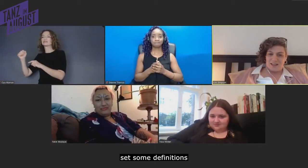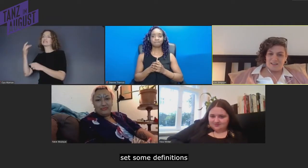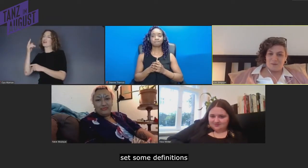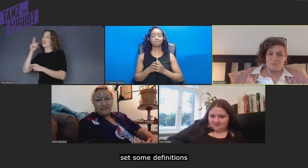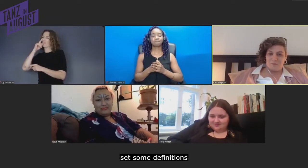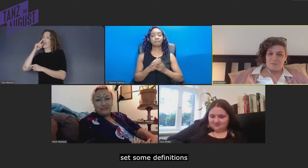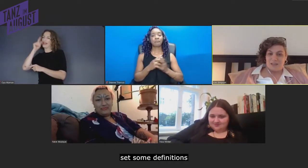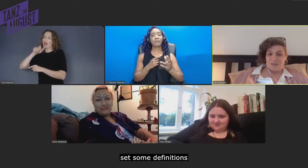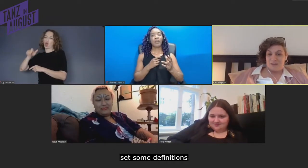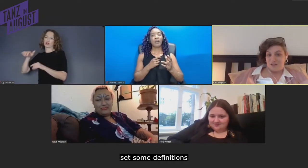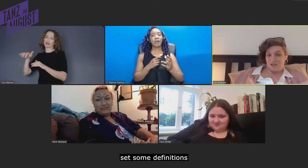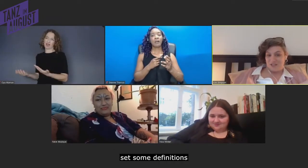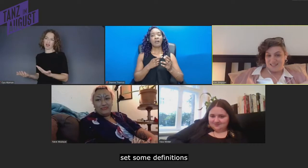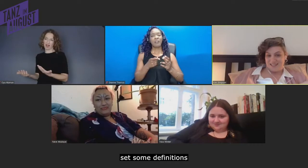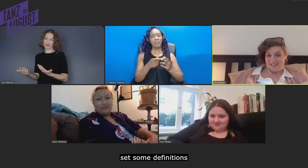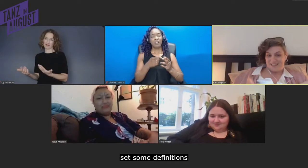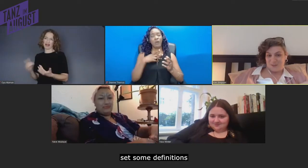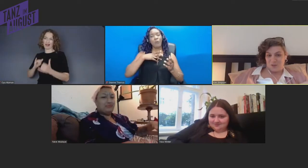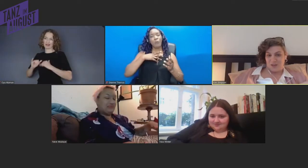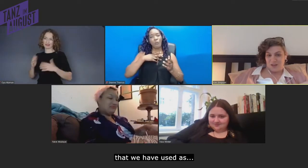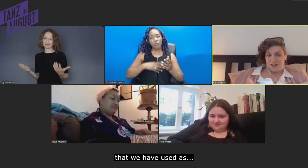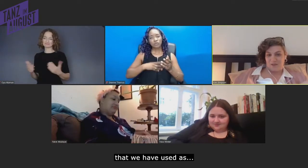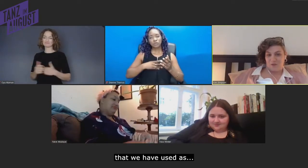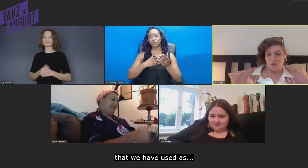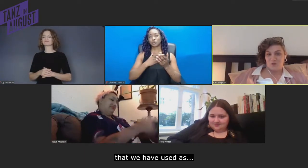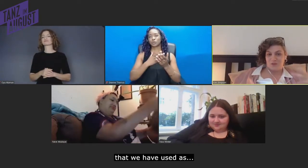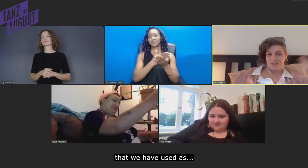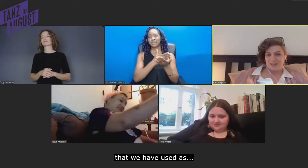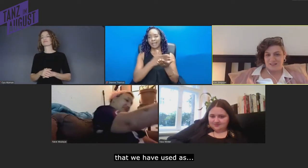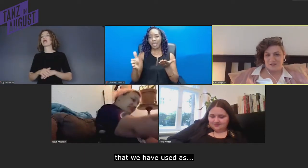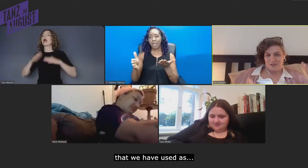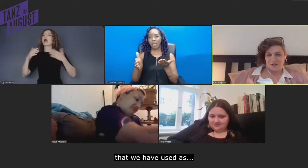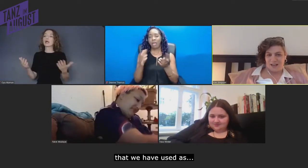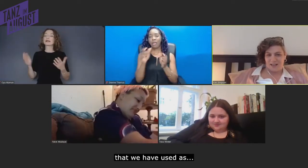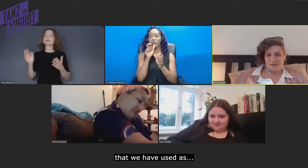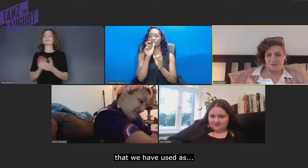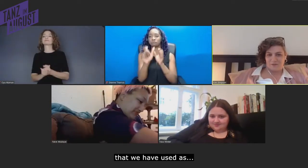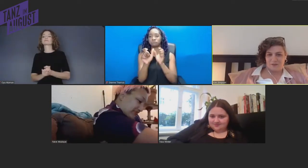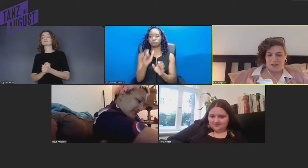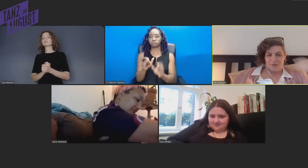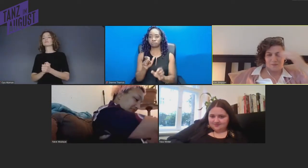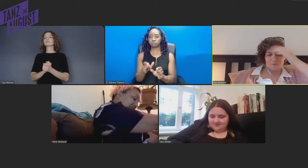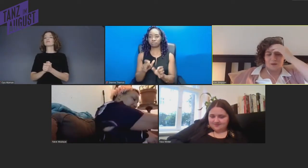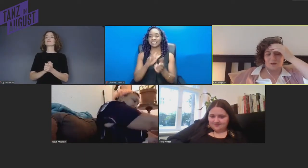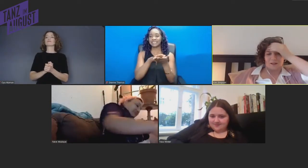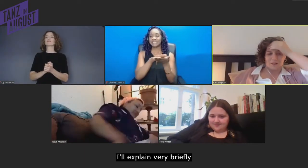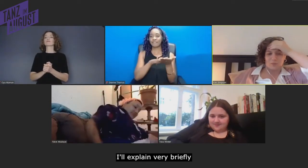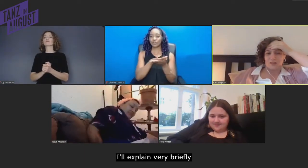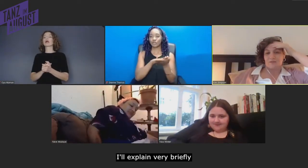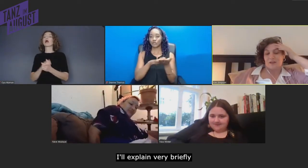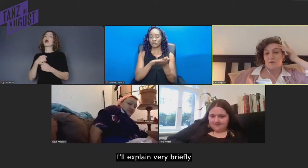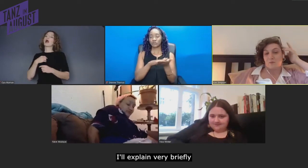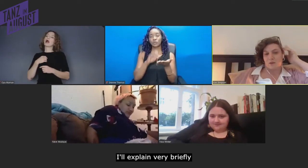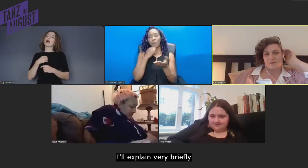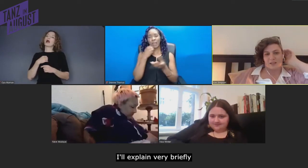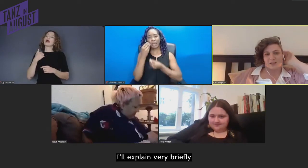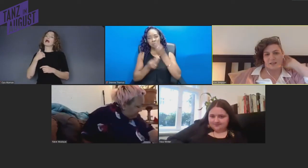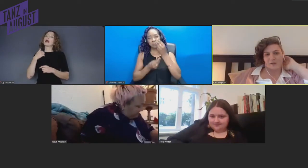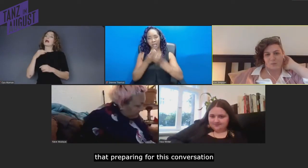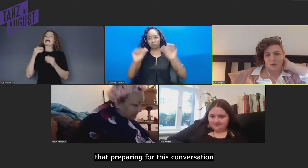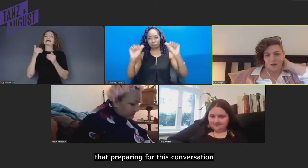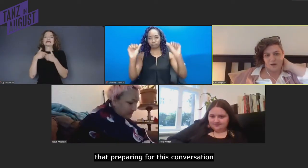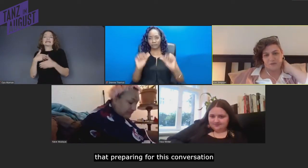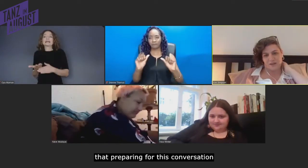set some definitions that we have used as our kind of, I'll explain very briefly that